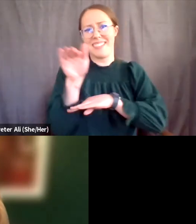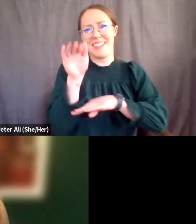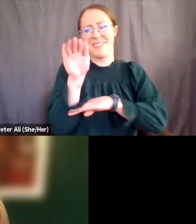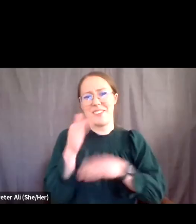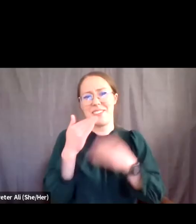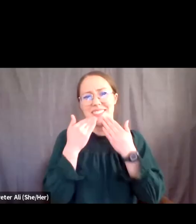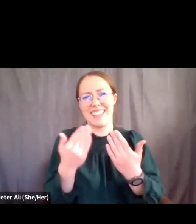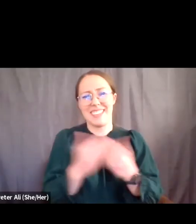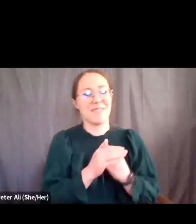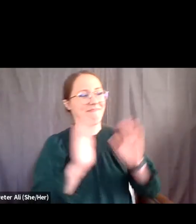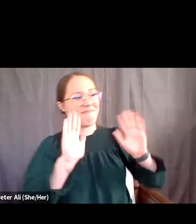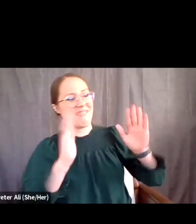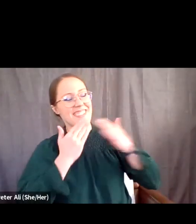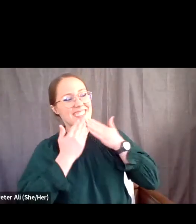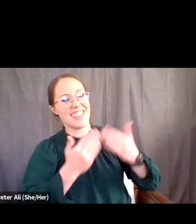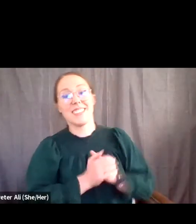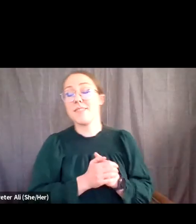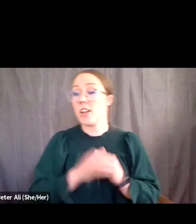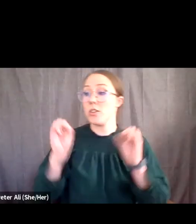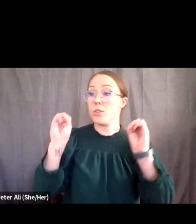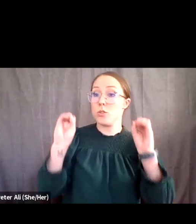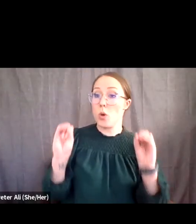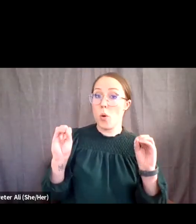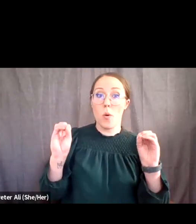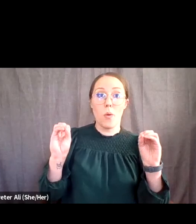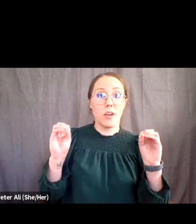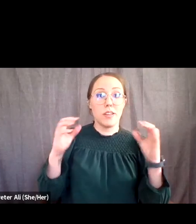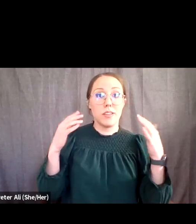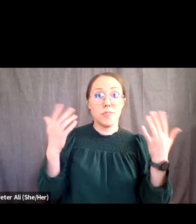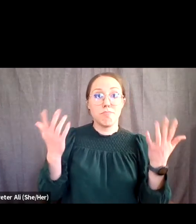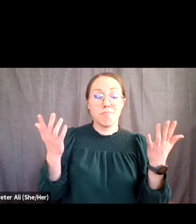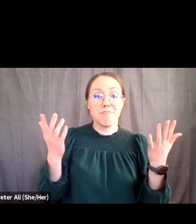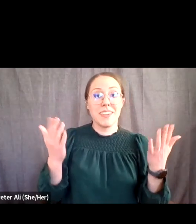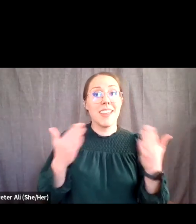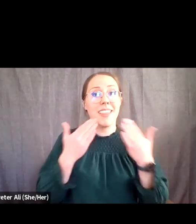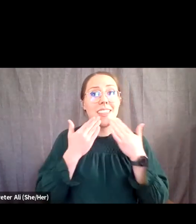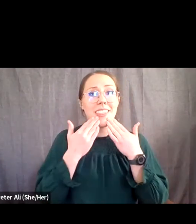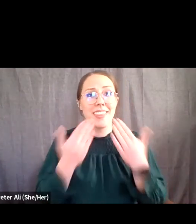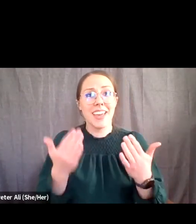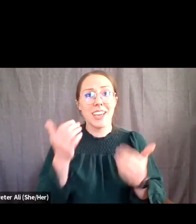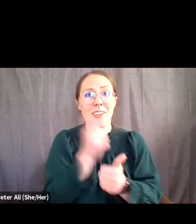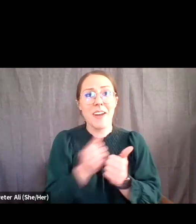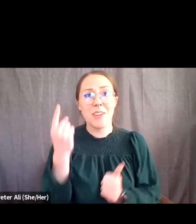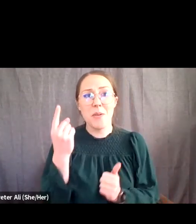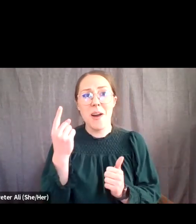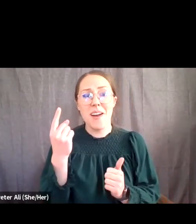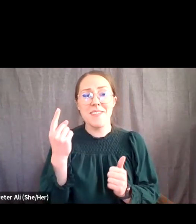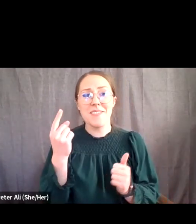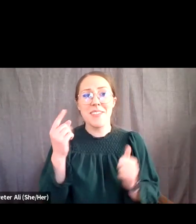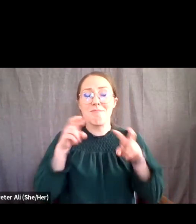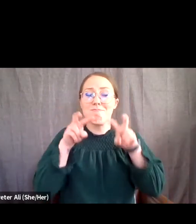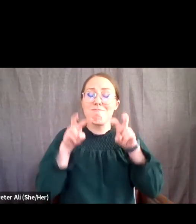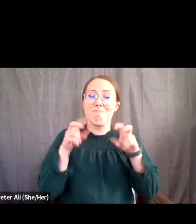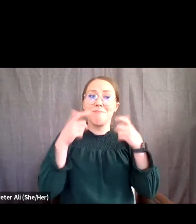Thank you. So, Thank you, everyone, for hanging in there. As I